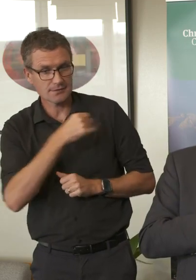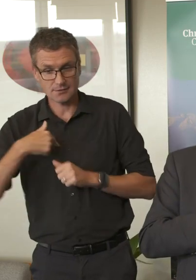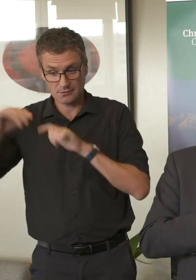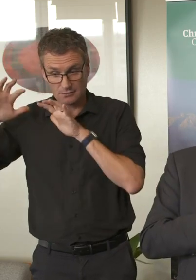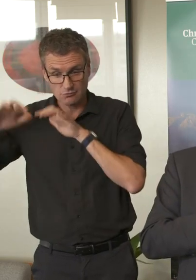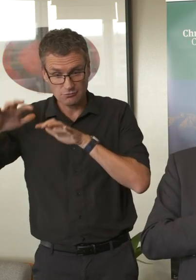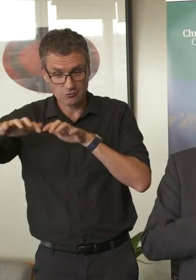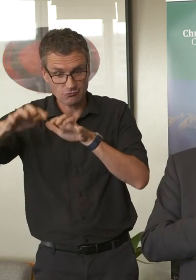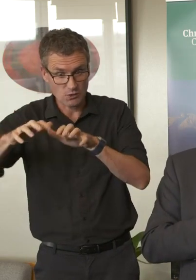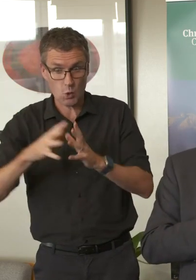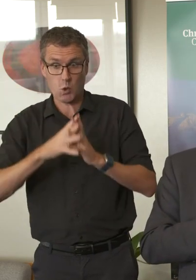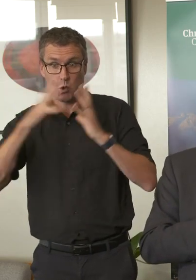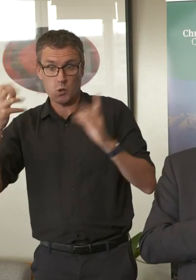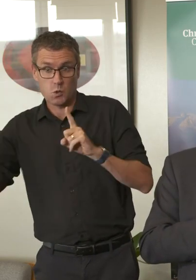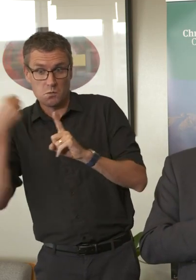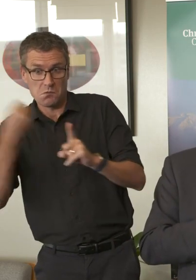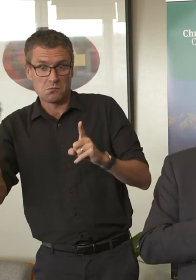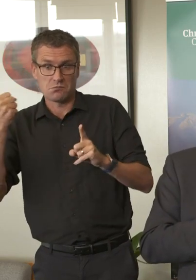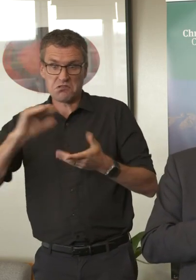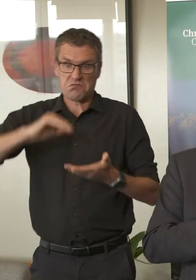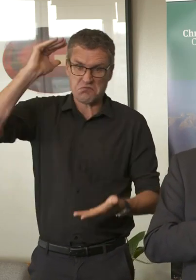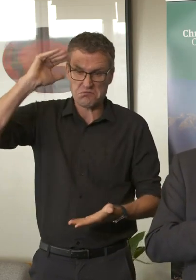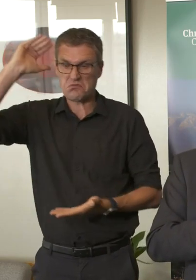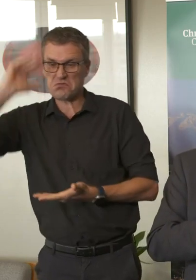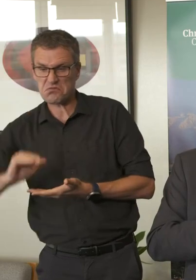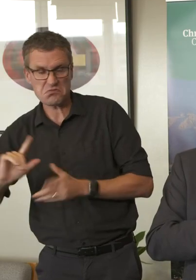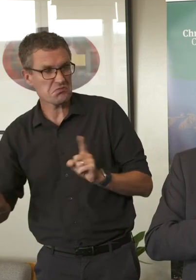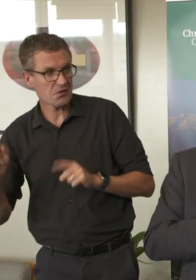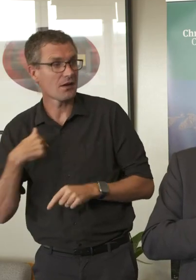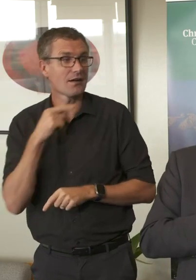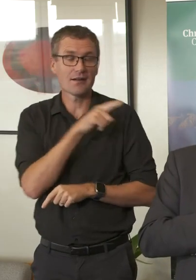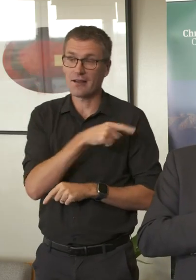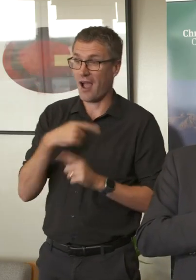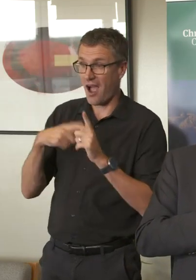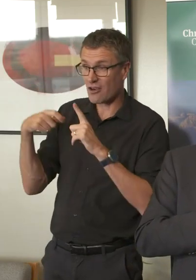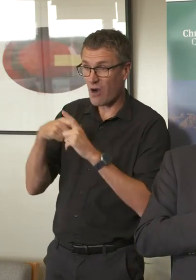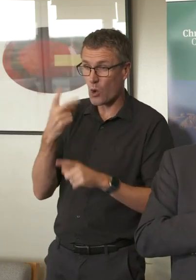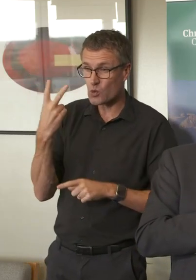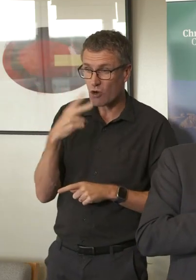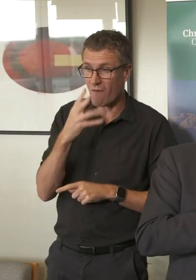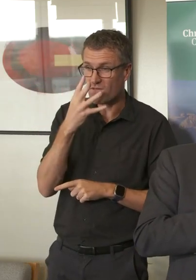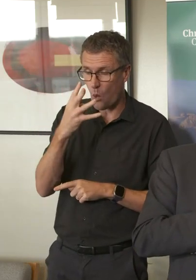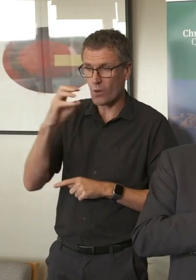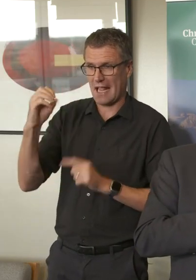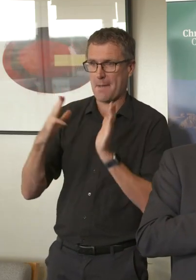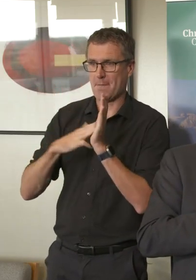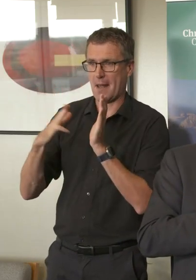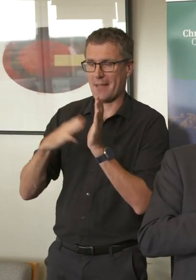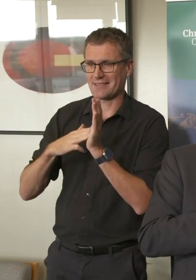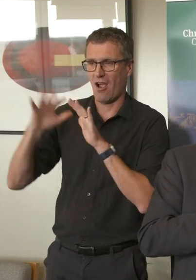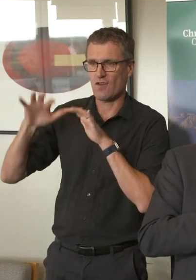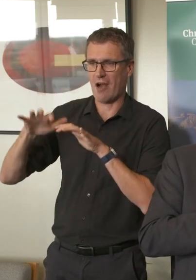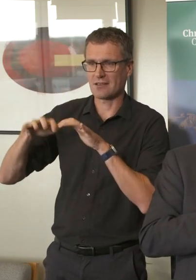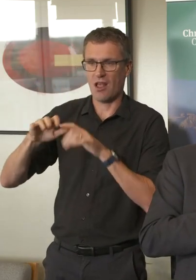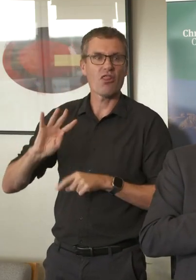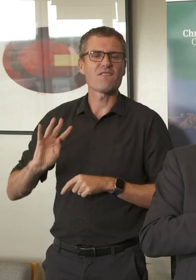for Christchurch? I think it was 240 mils of rain in Akaroa, from what I'm told, and it's the 4th worst